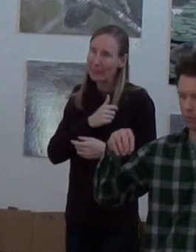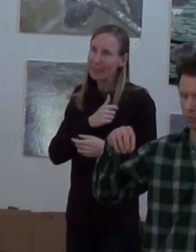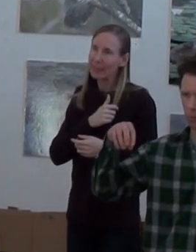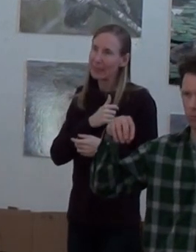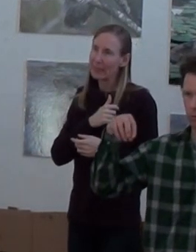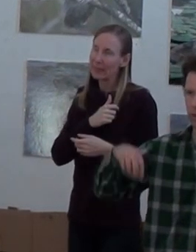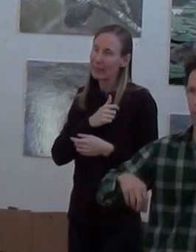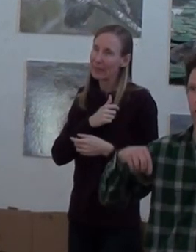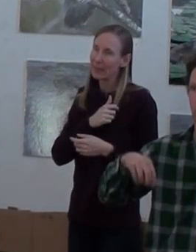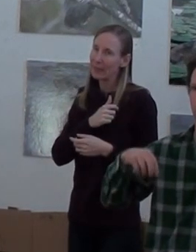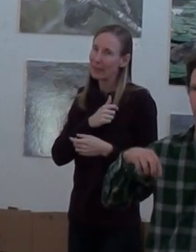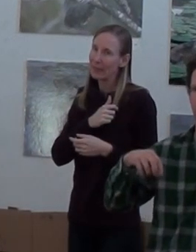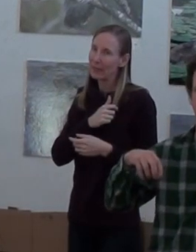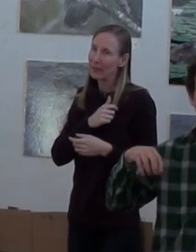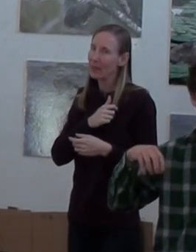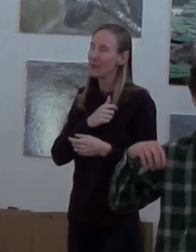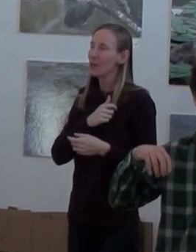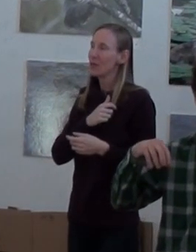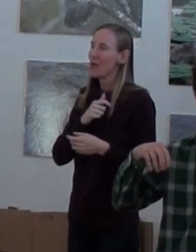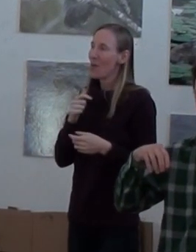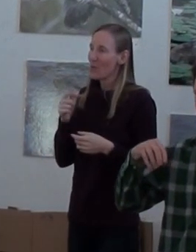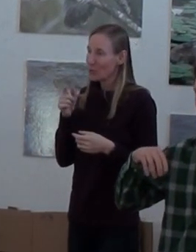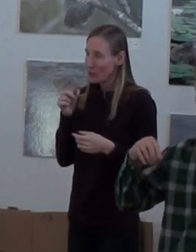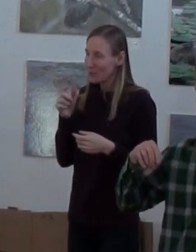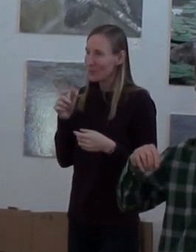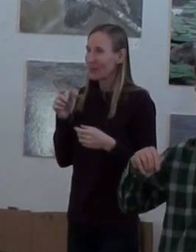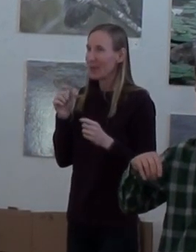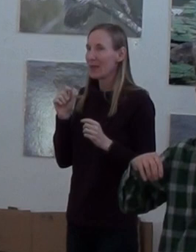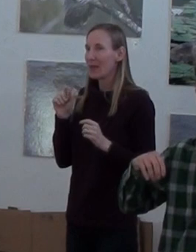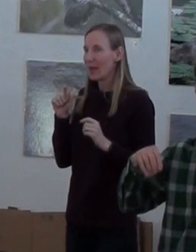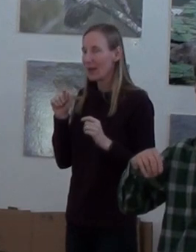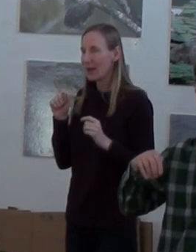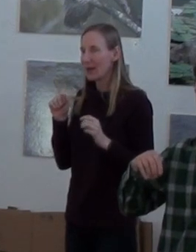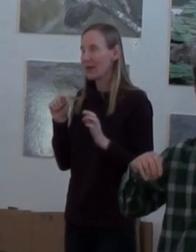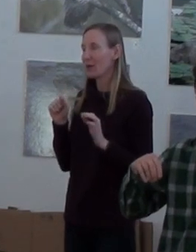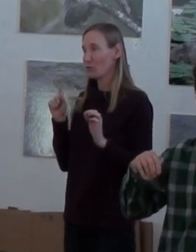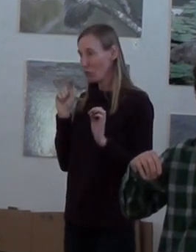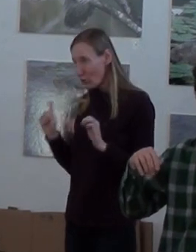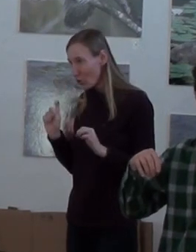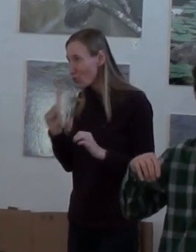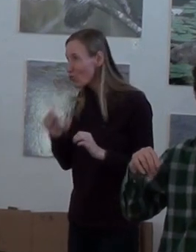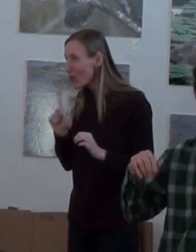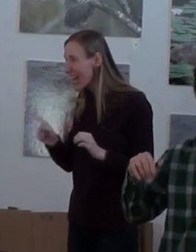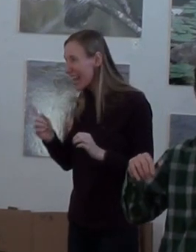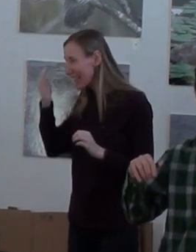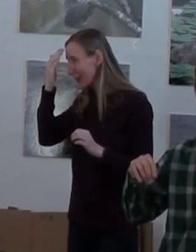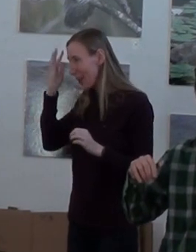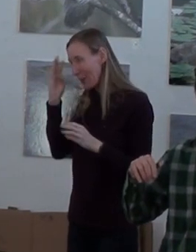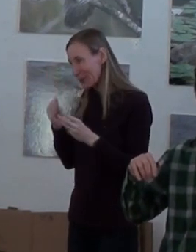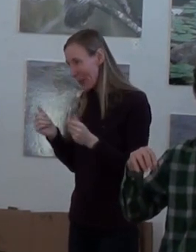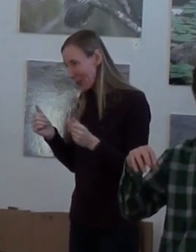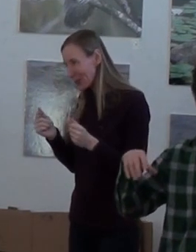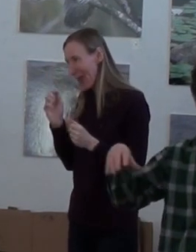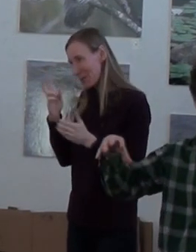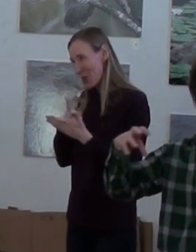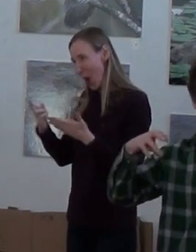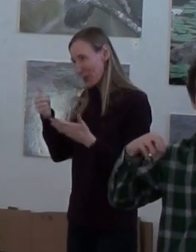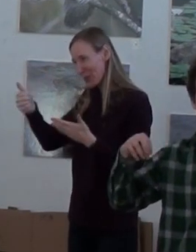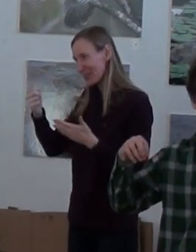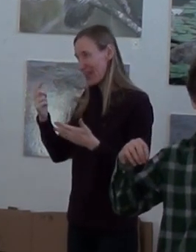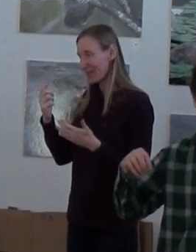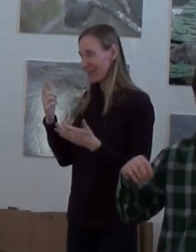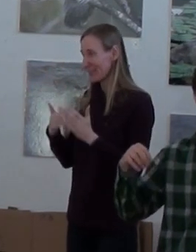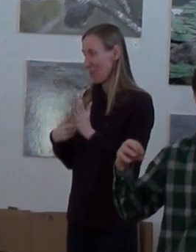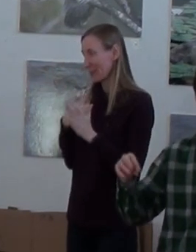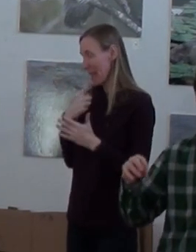feel like your feet are firmly planted in knowing the solution? And if you really can be honest with yourself and feel like you really don't have all the